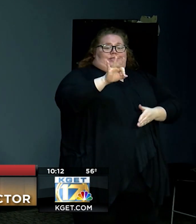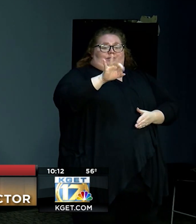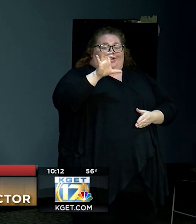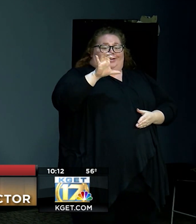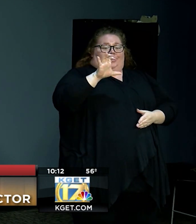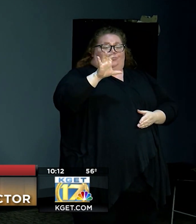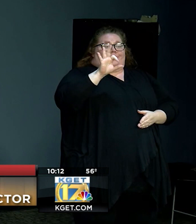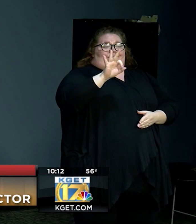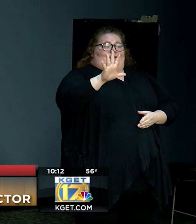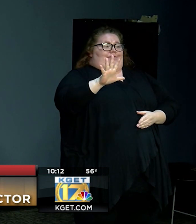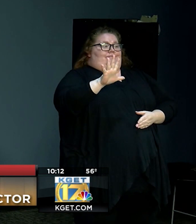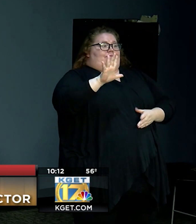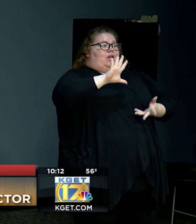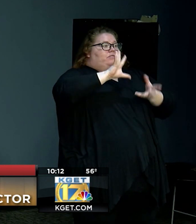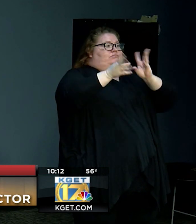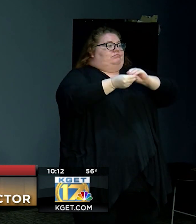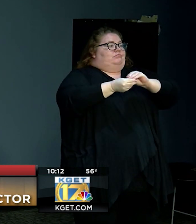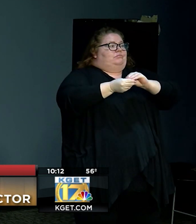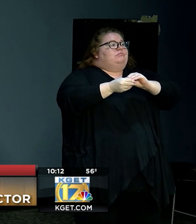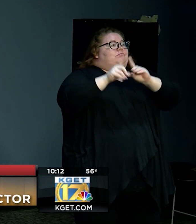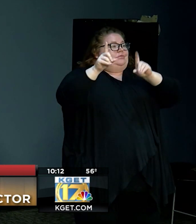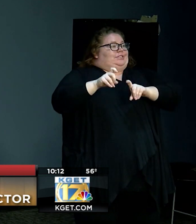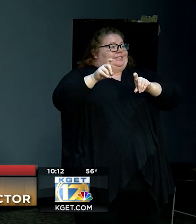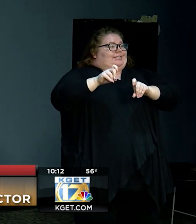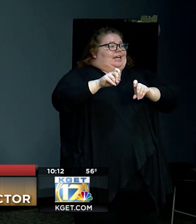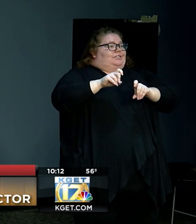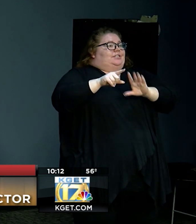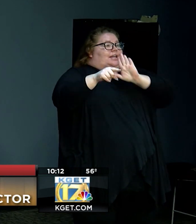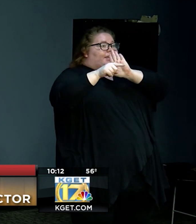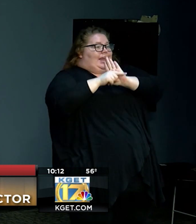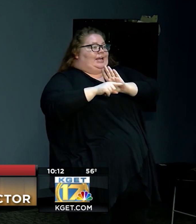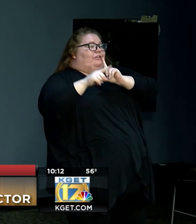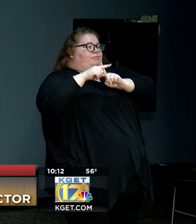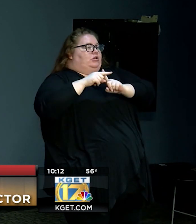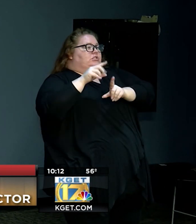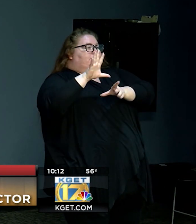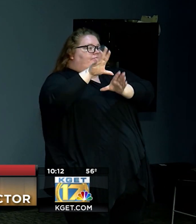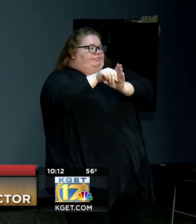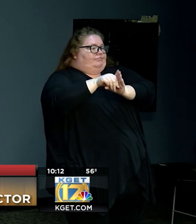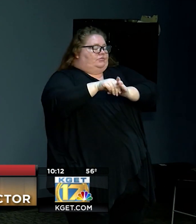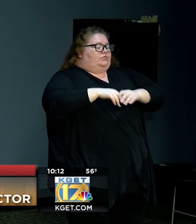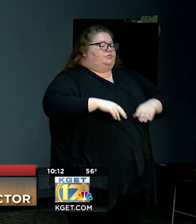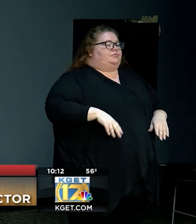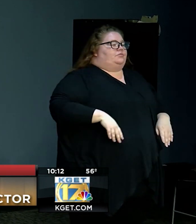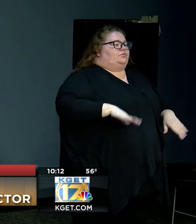1,995 total tests if we include the positives in that. So there were 59 cases out of the